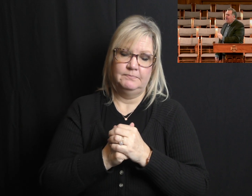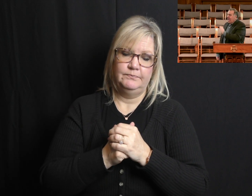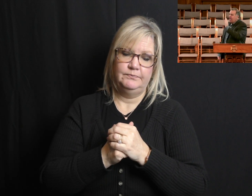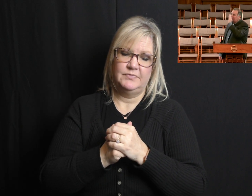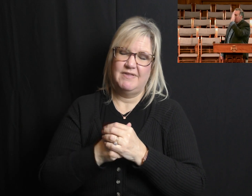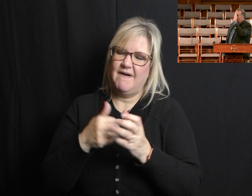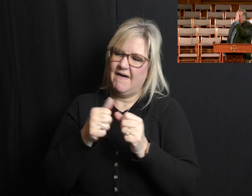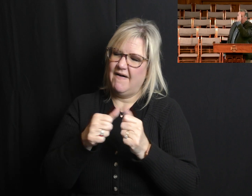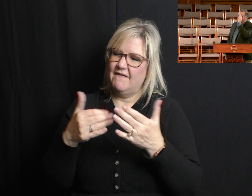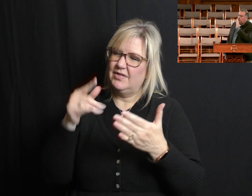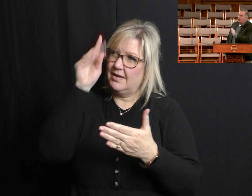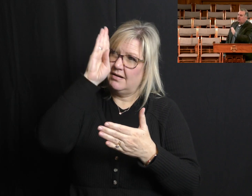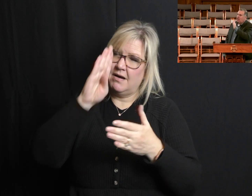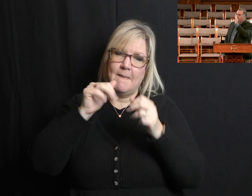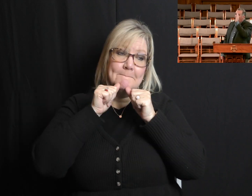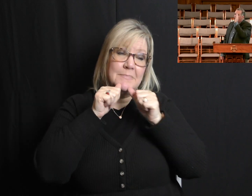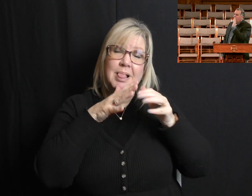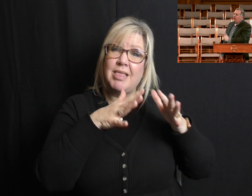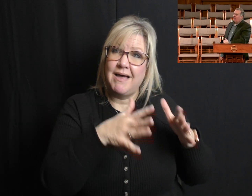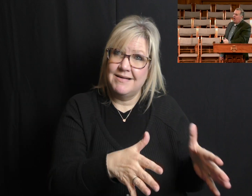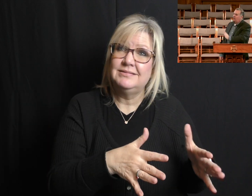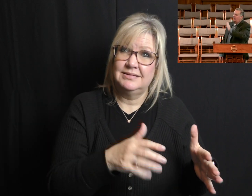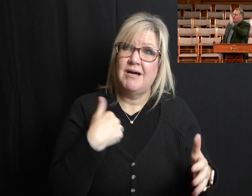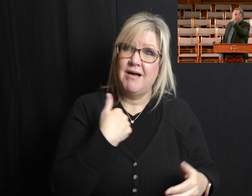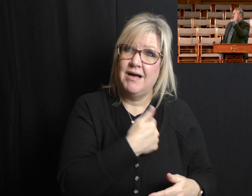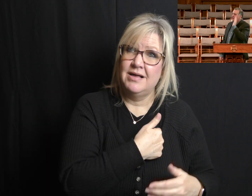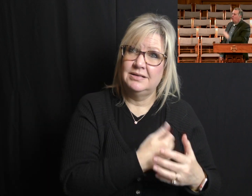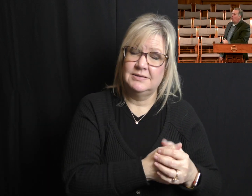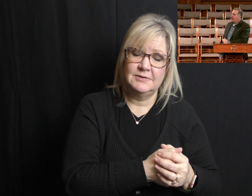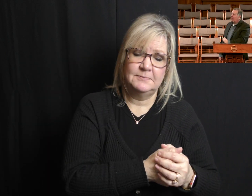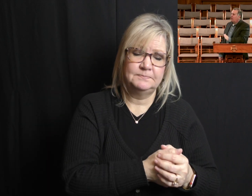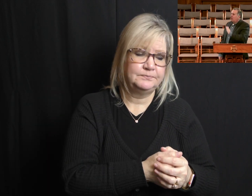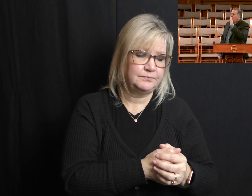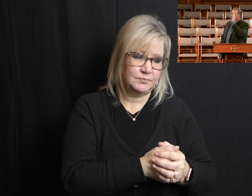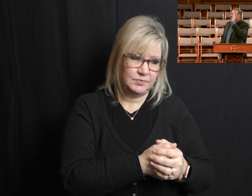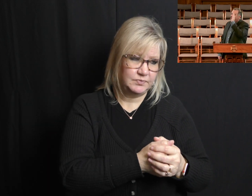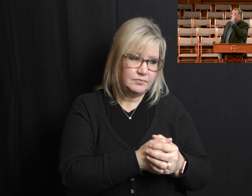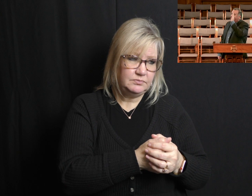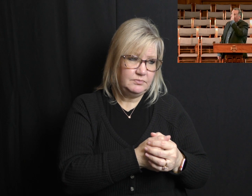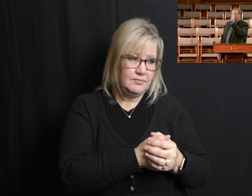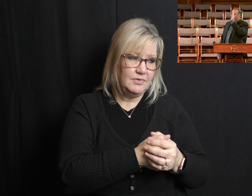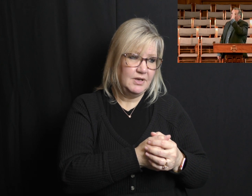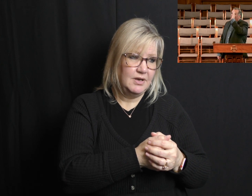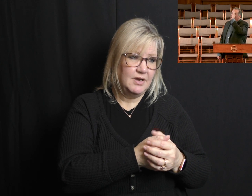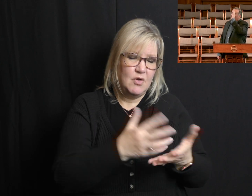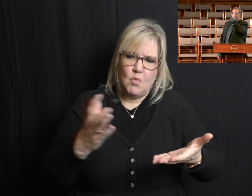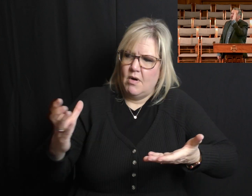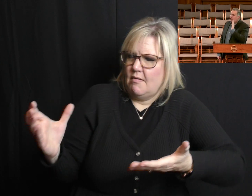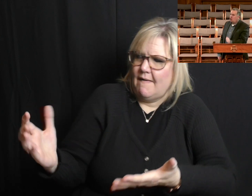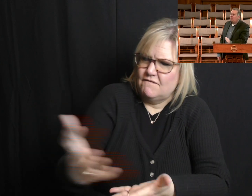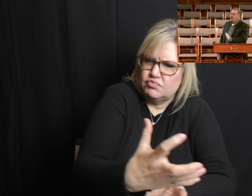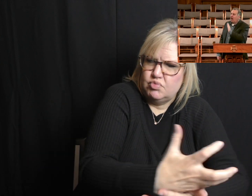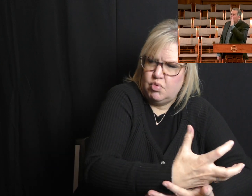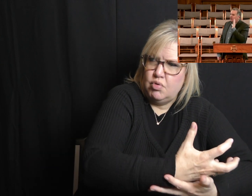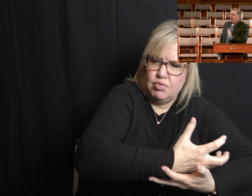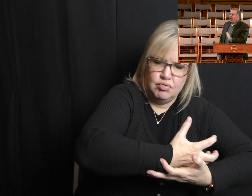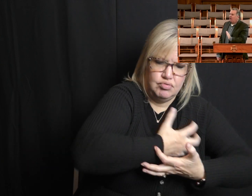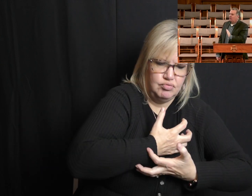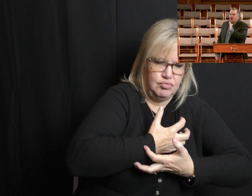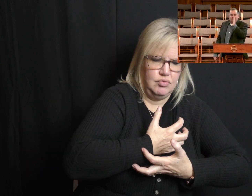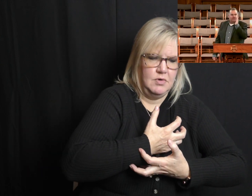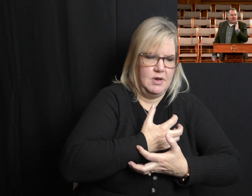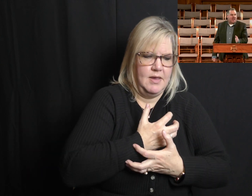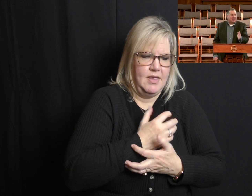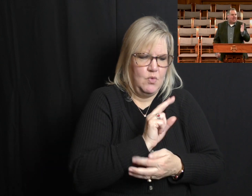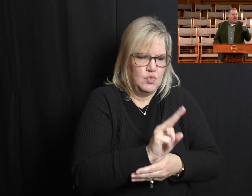with, and instead of using it for the good of others and for His glory, we have consumed it